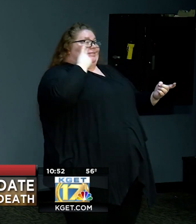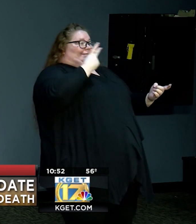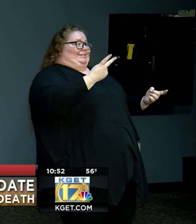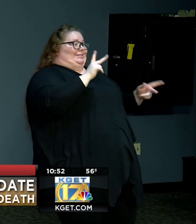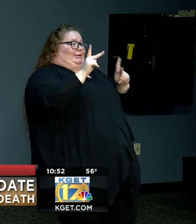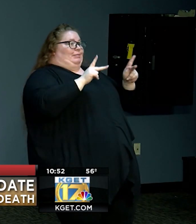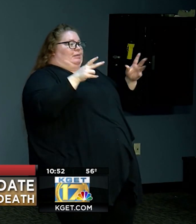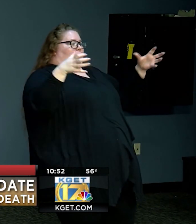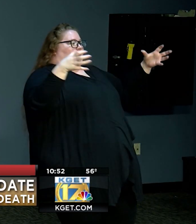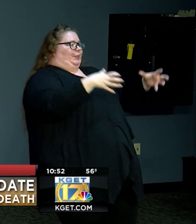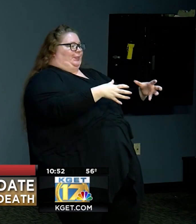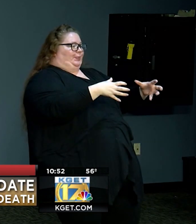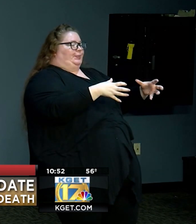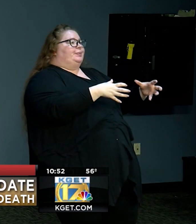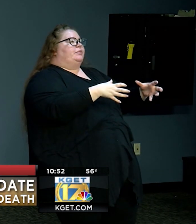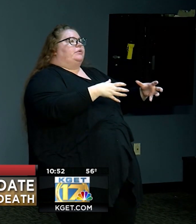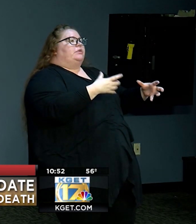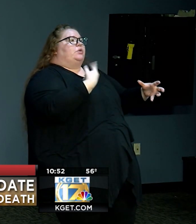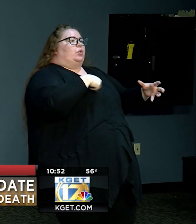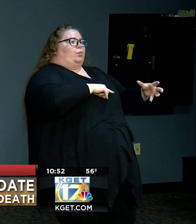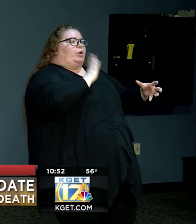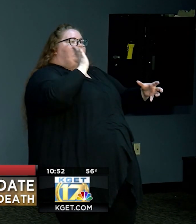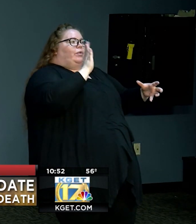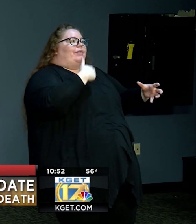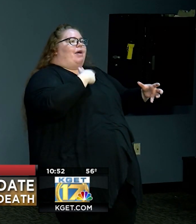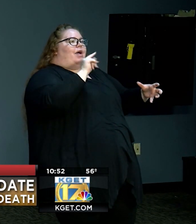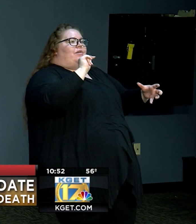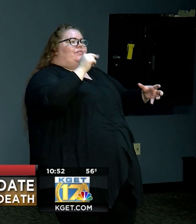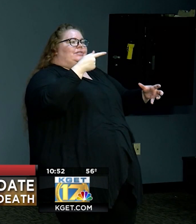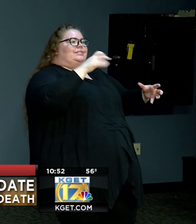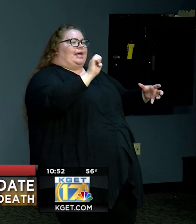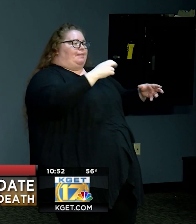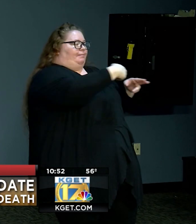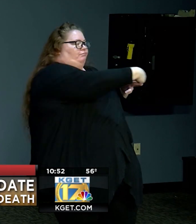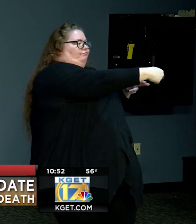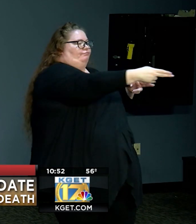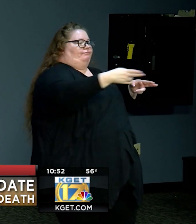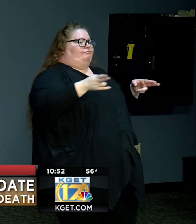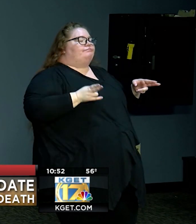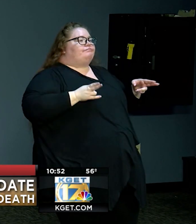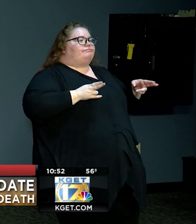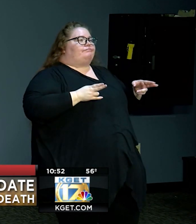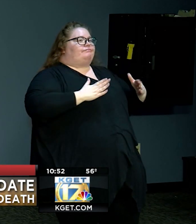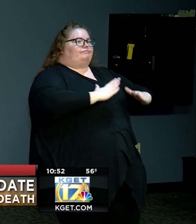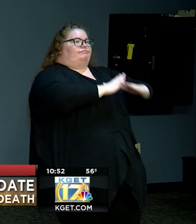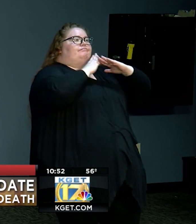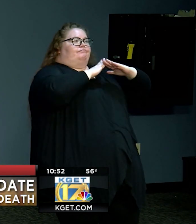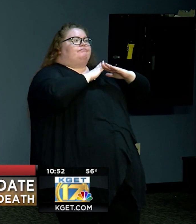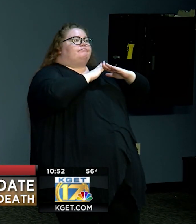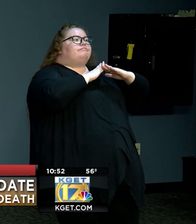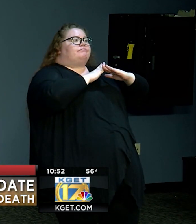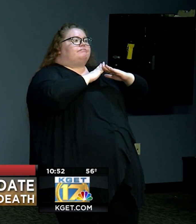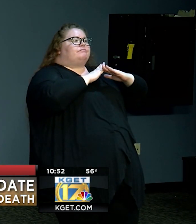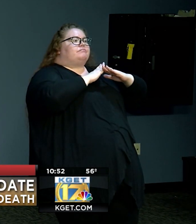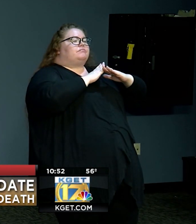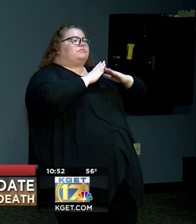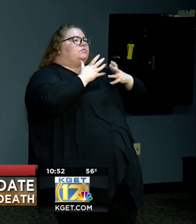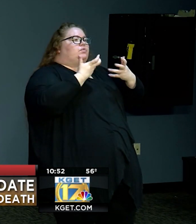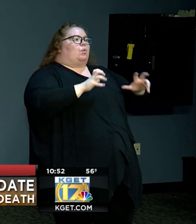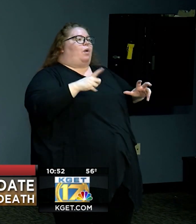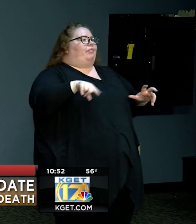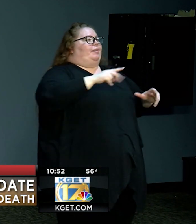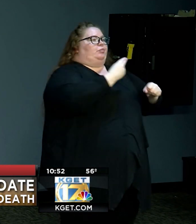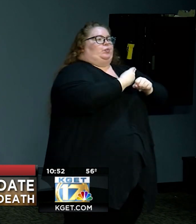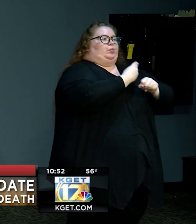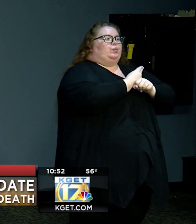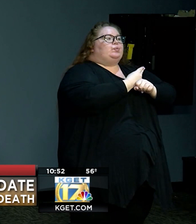congregate towards, and so we'll be using caution tape, wrapping, and signage to discourage the use of park equipment.